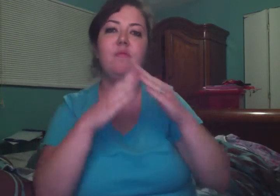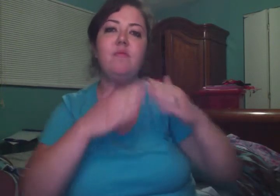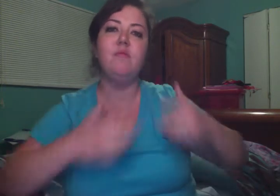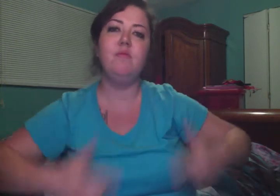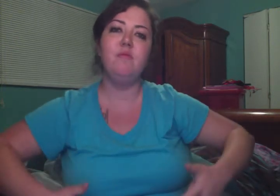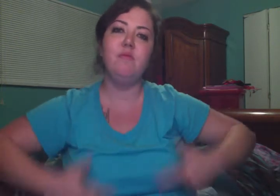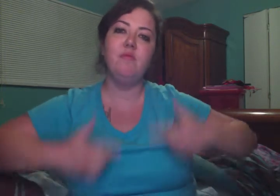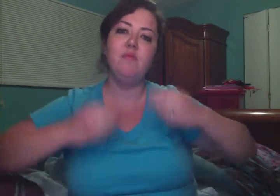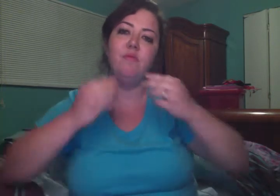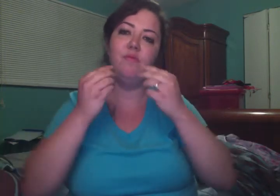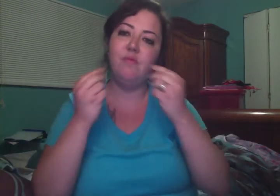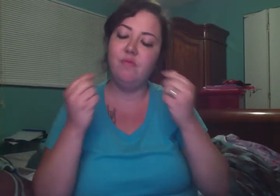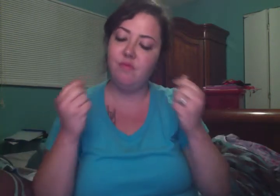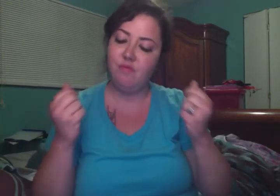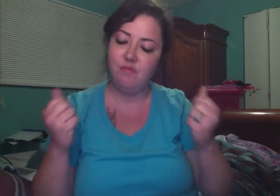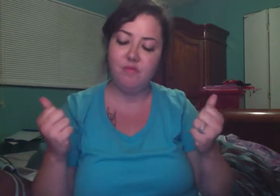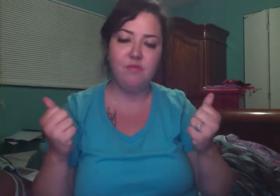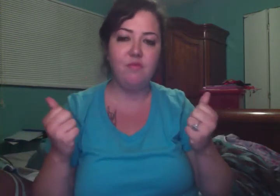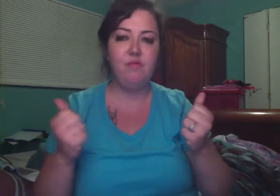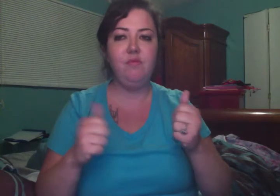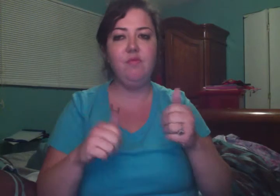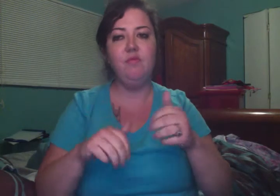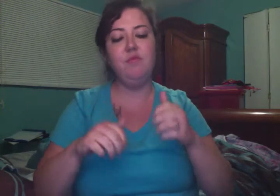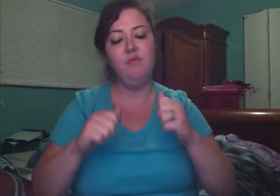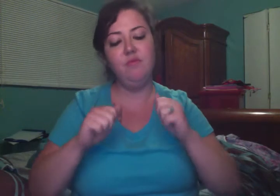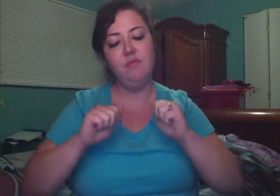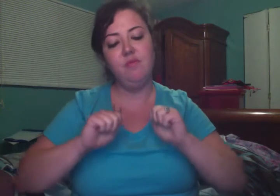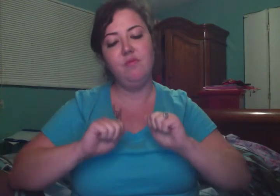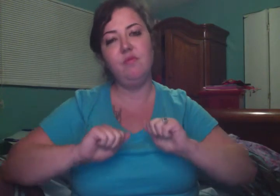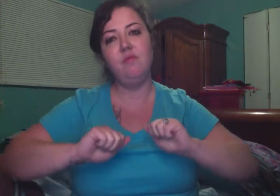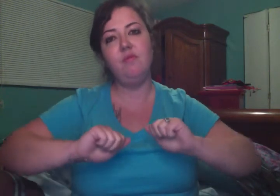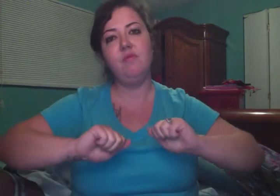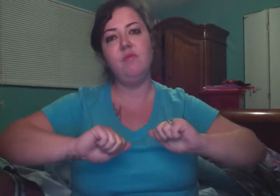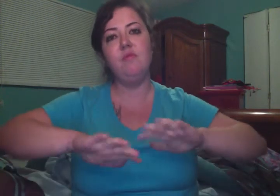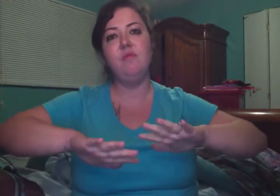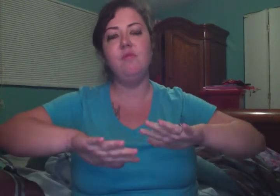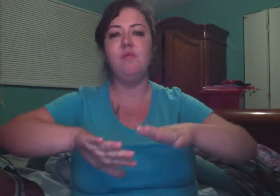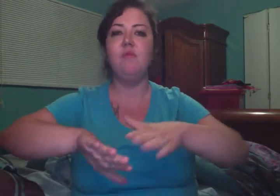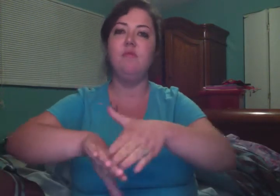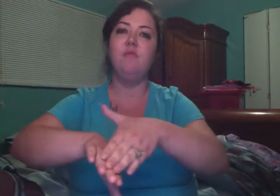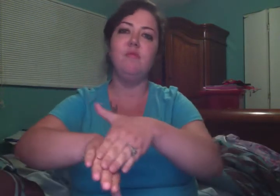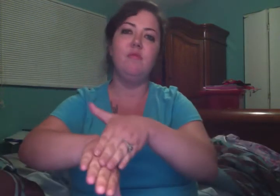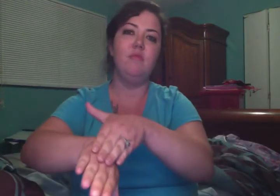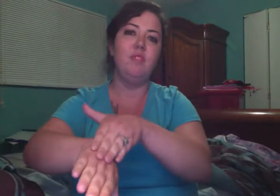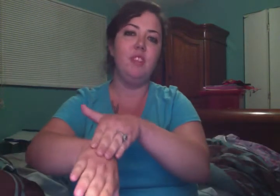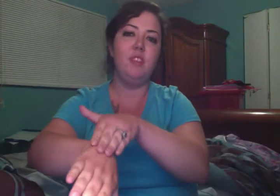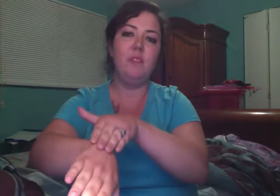Urban life decays. Slow motion, see me let go.